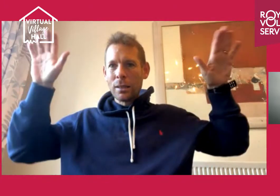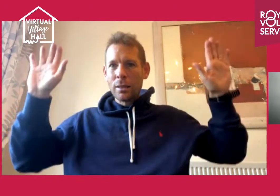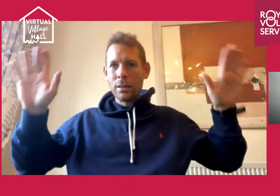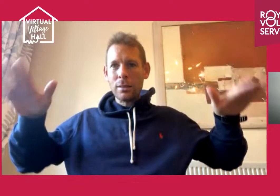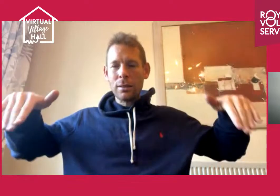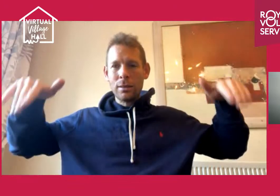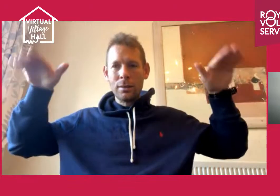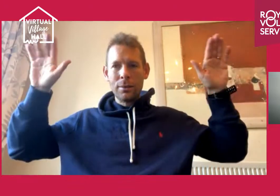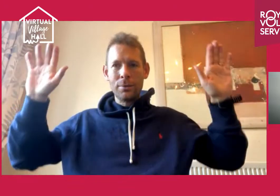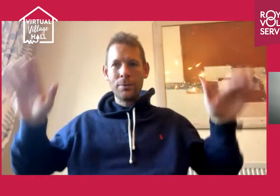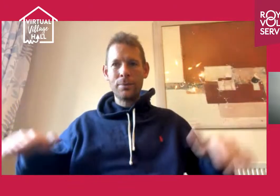eagle,